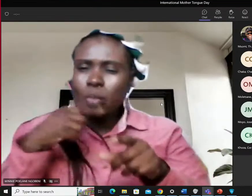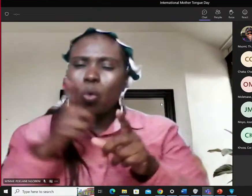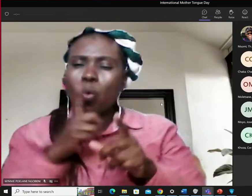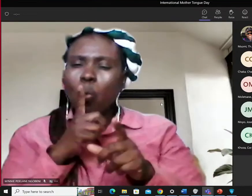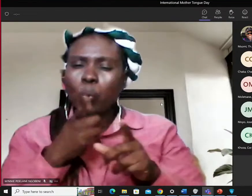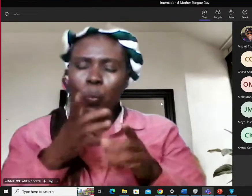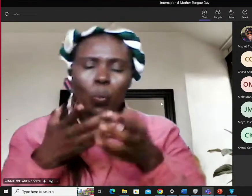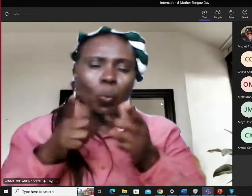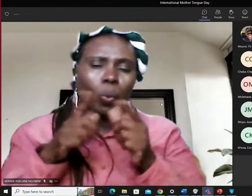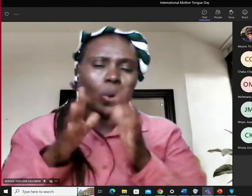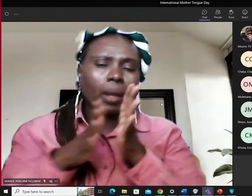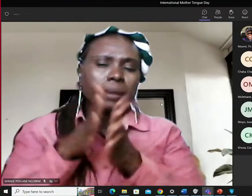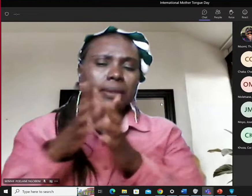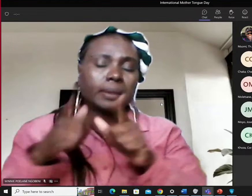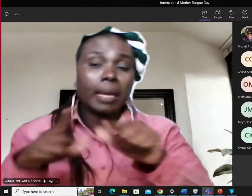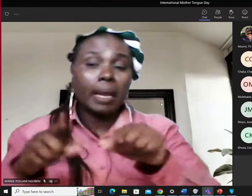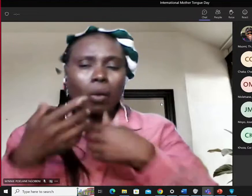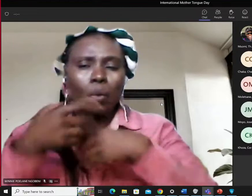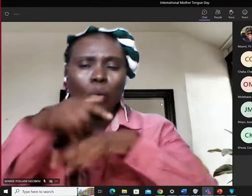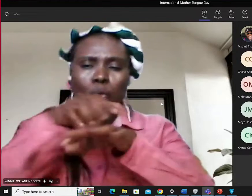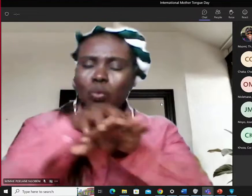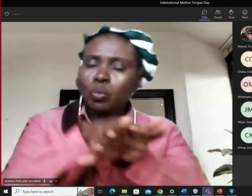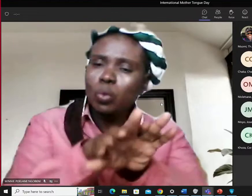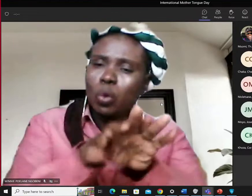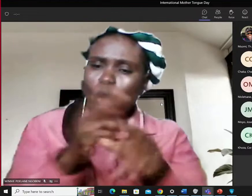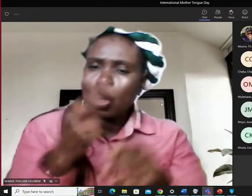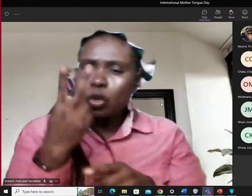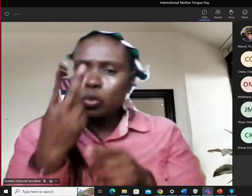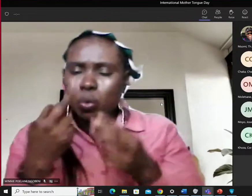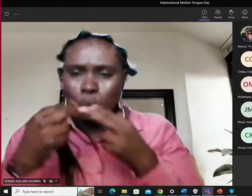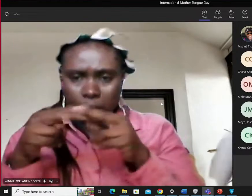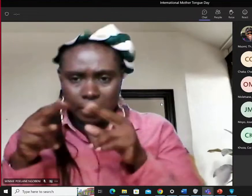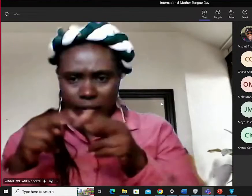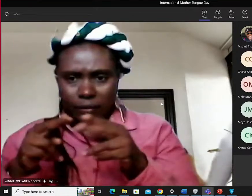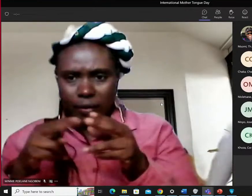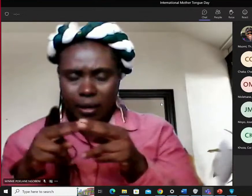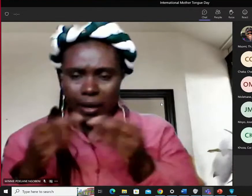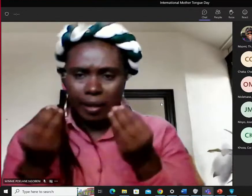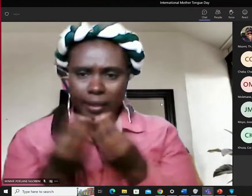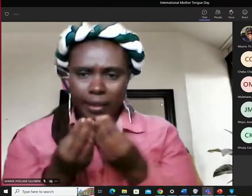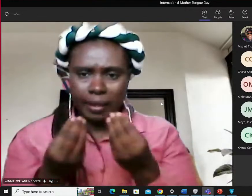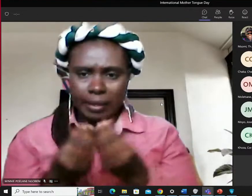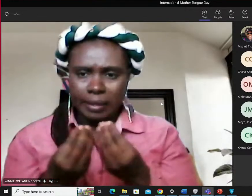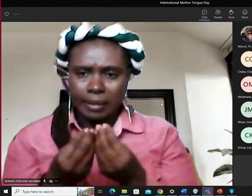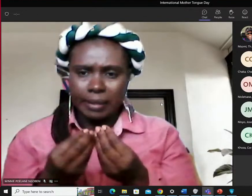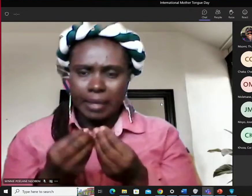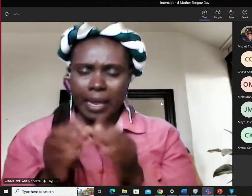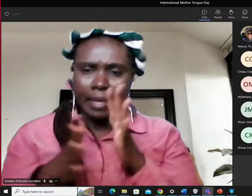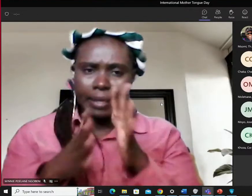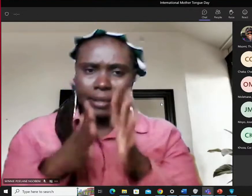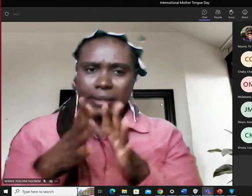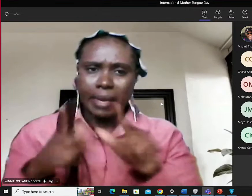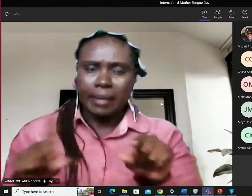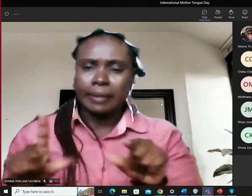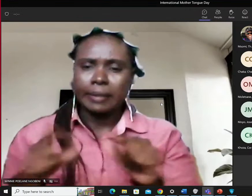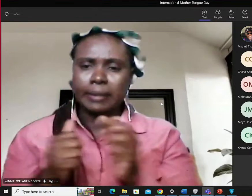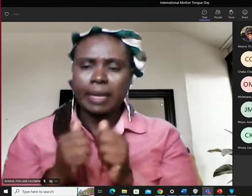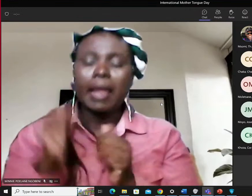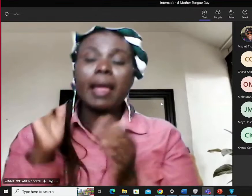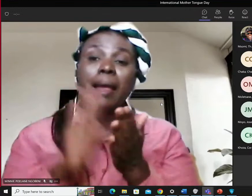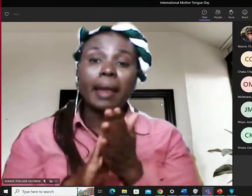means two different varieties of signing develop and emerge.